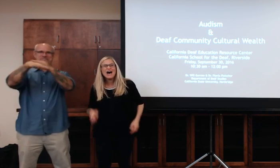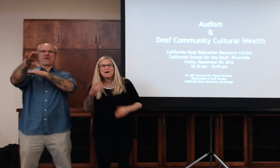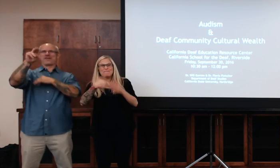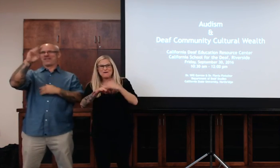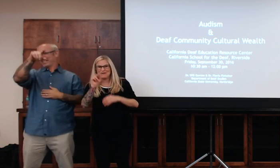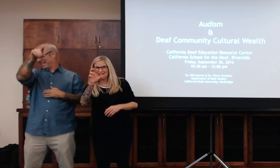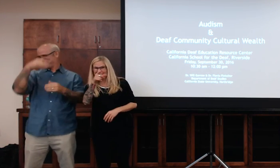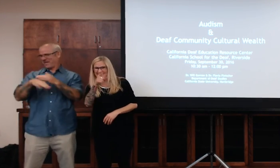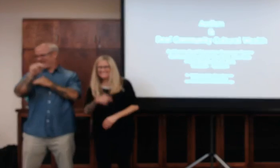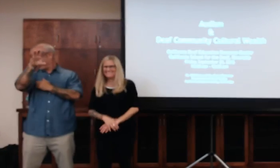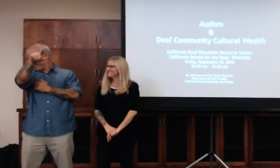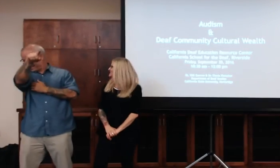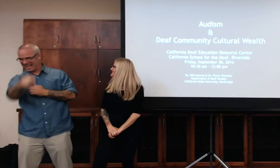Born in North Carolina, nice.